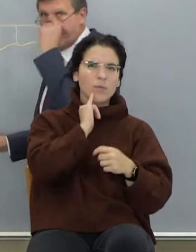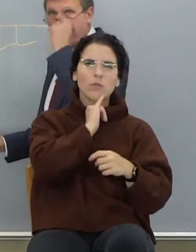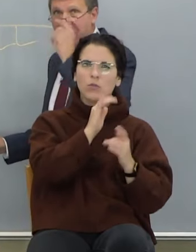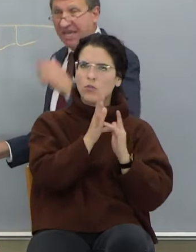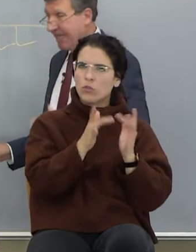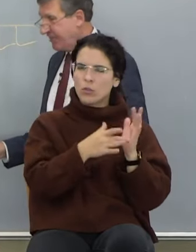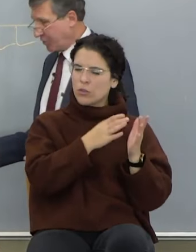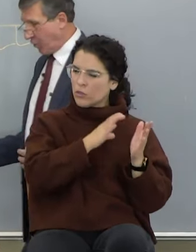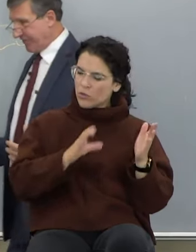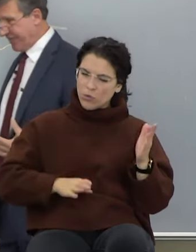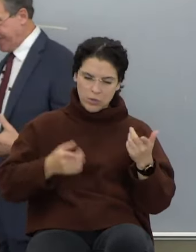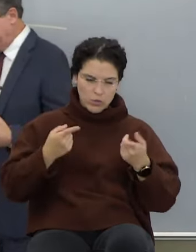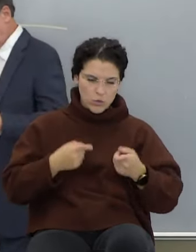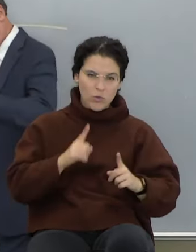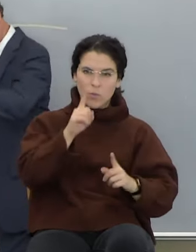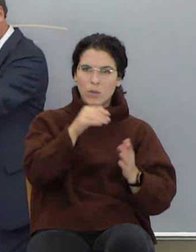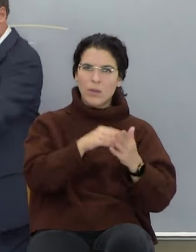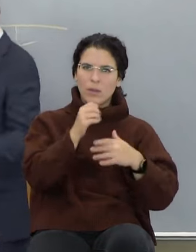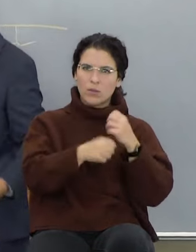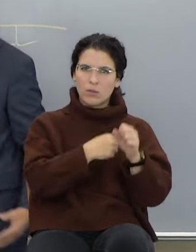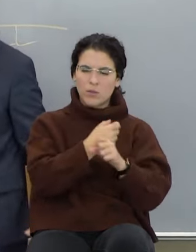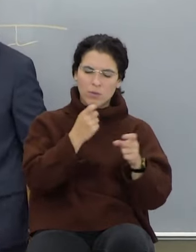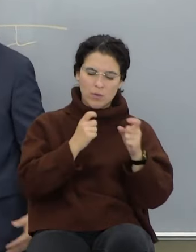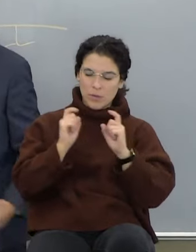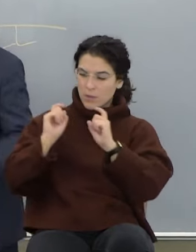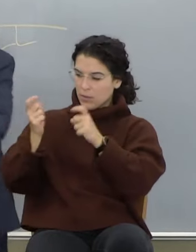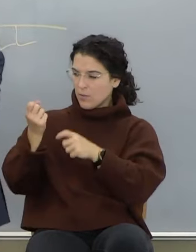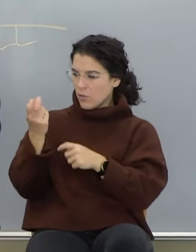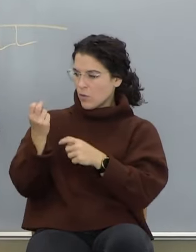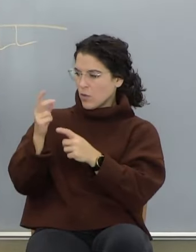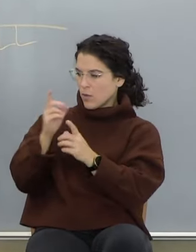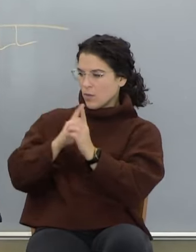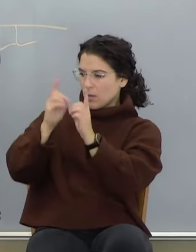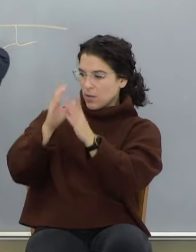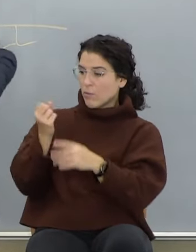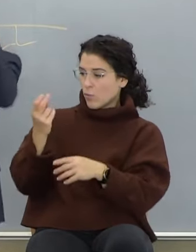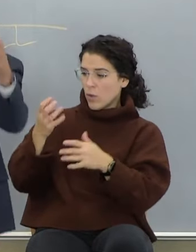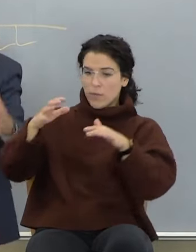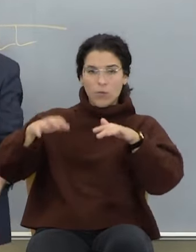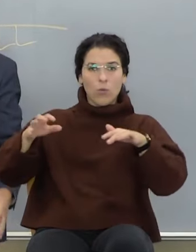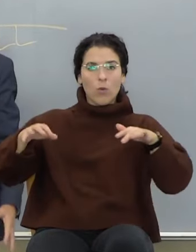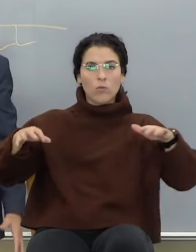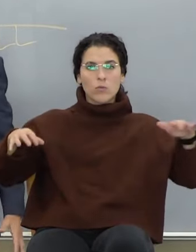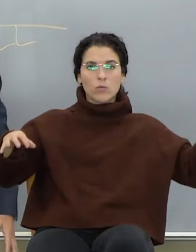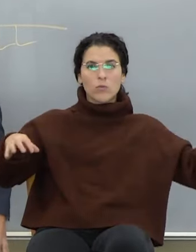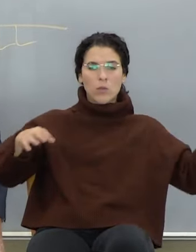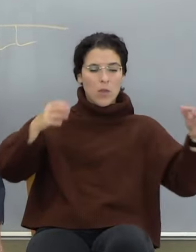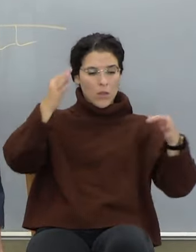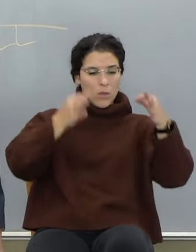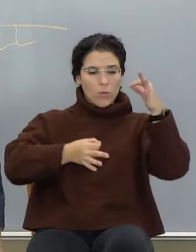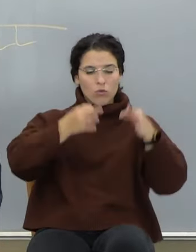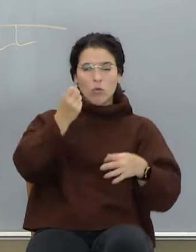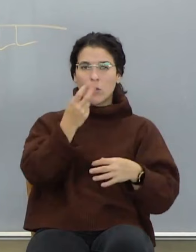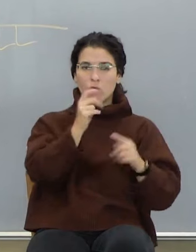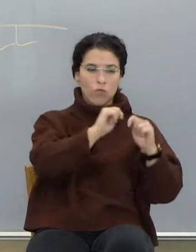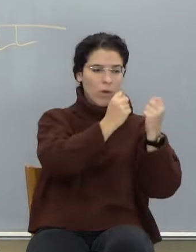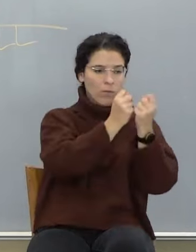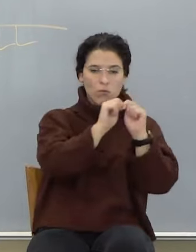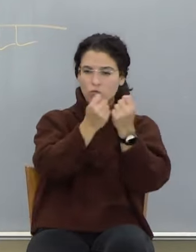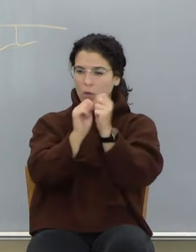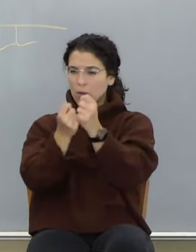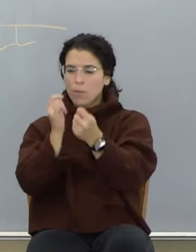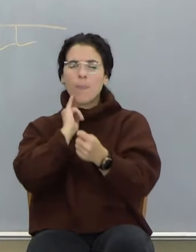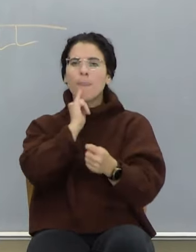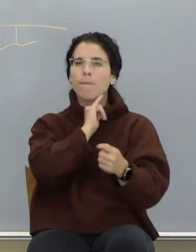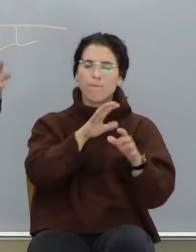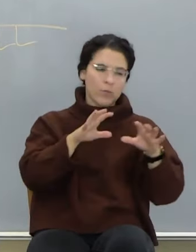millennium, he's going to give to his 12 disciples 12 thrones, and they're going to judge the 12 tribes of Israel. And Israel,